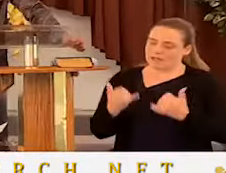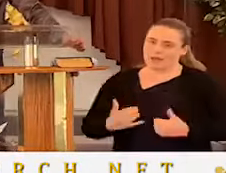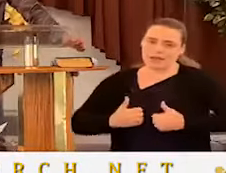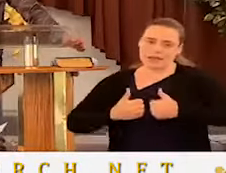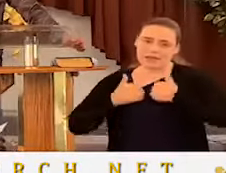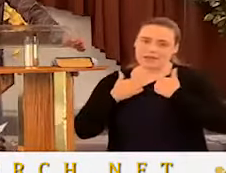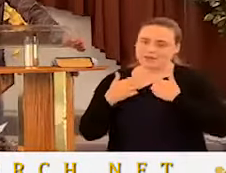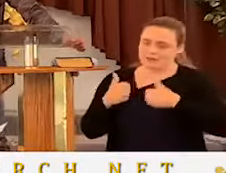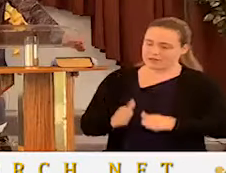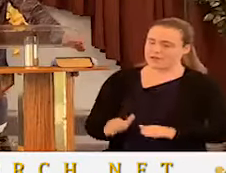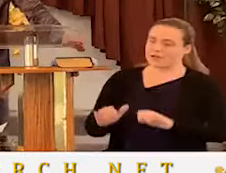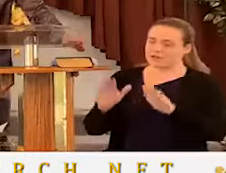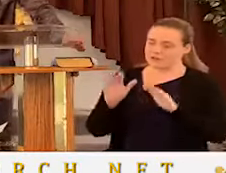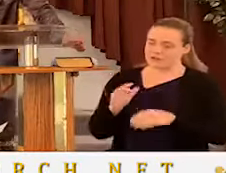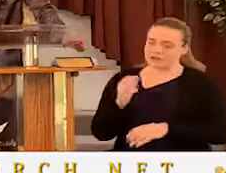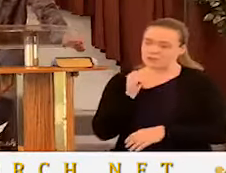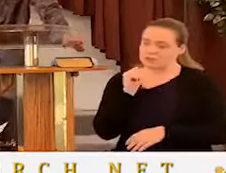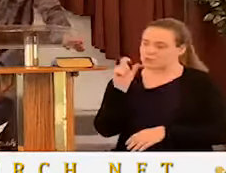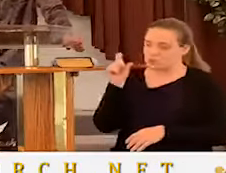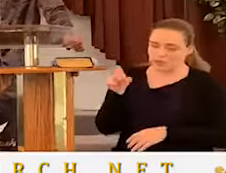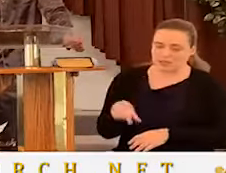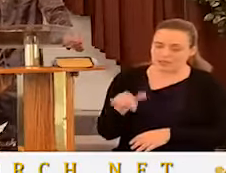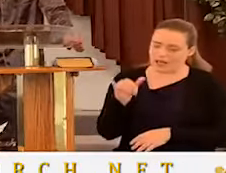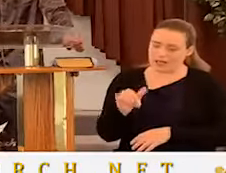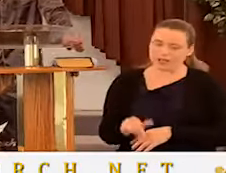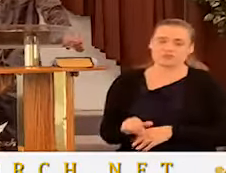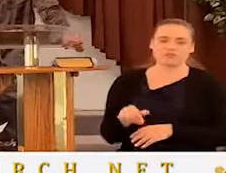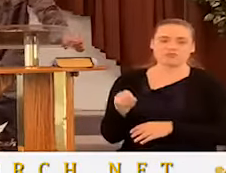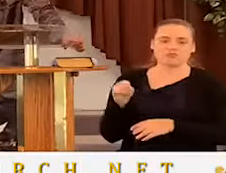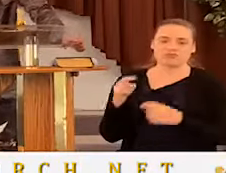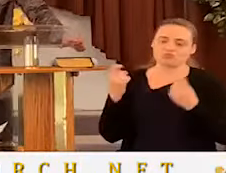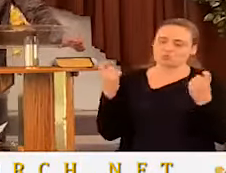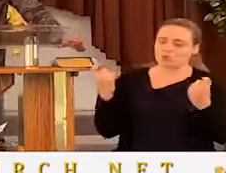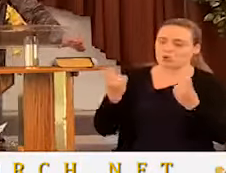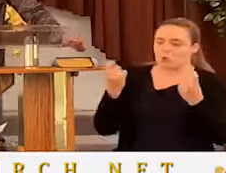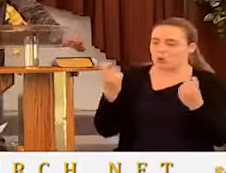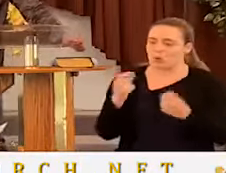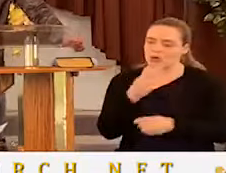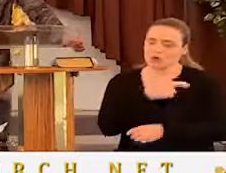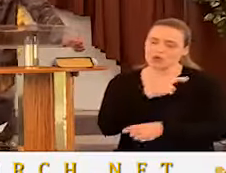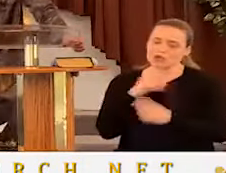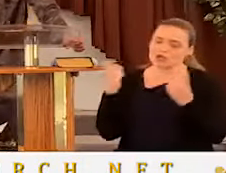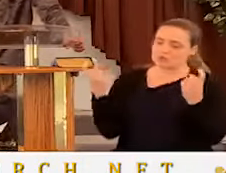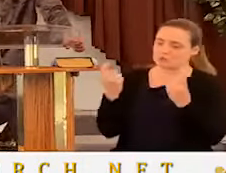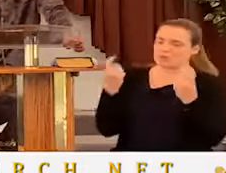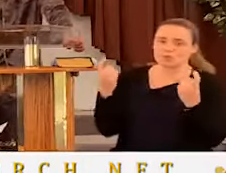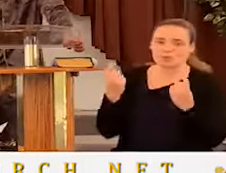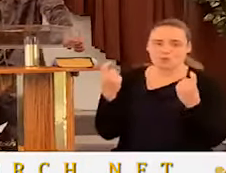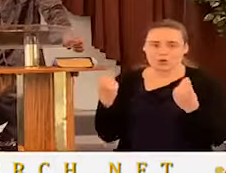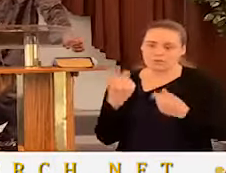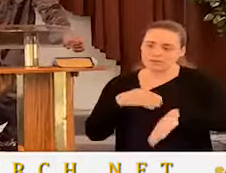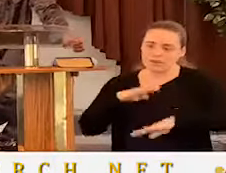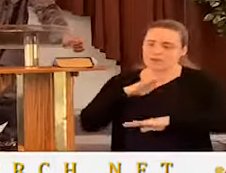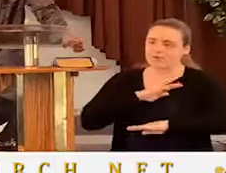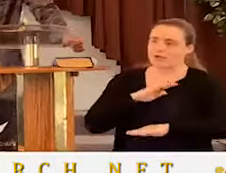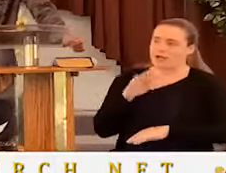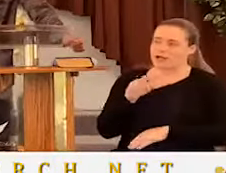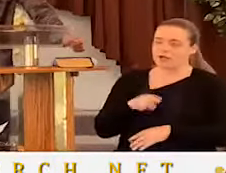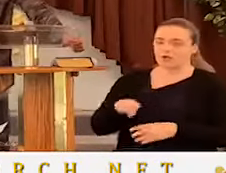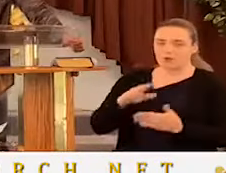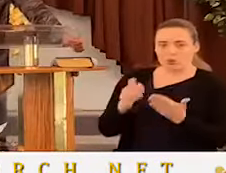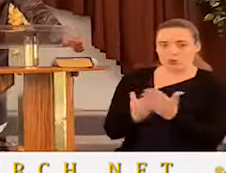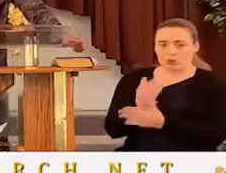No longer ritualistic ceremonies that the Jewish Roman Christians enjoyed to satisfy their new